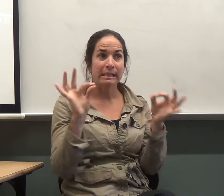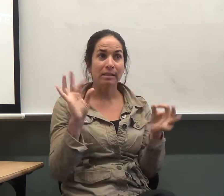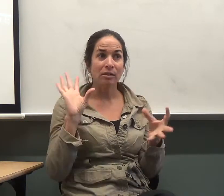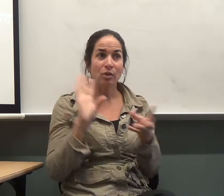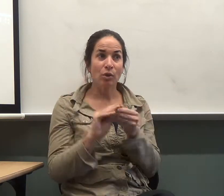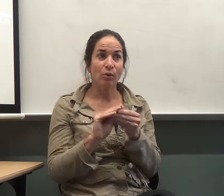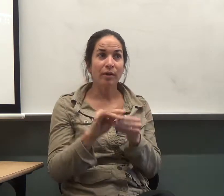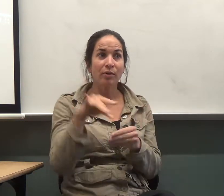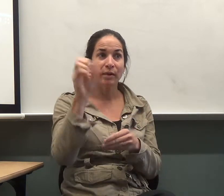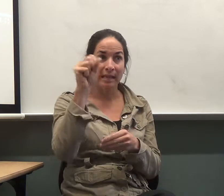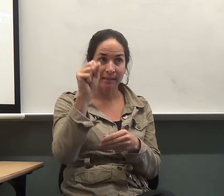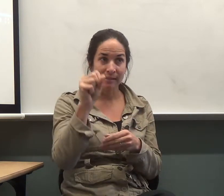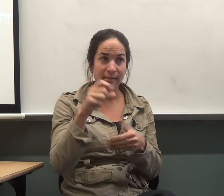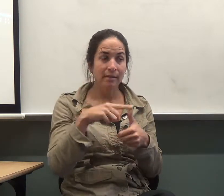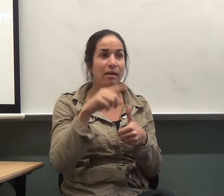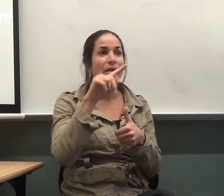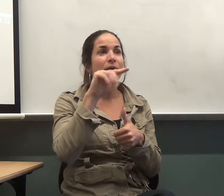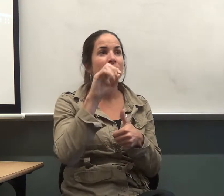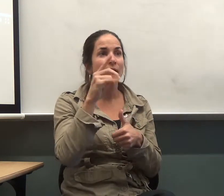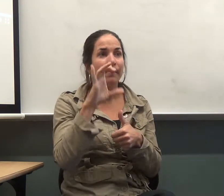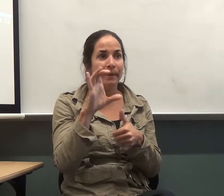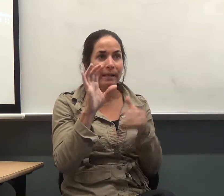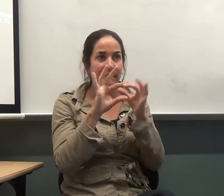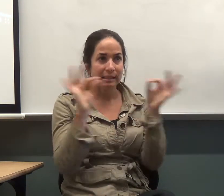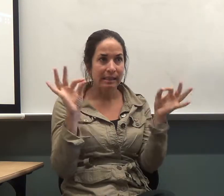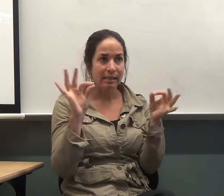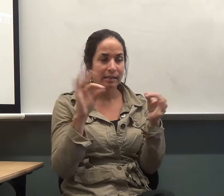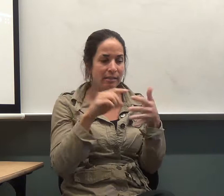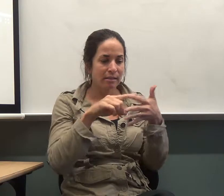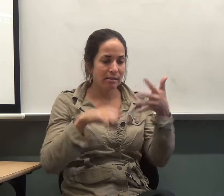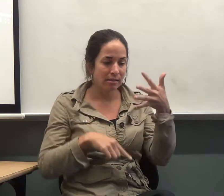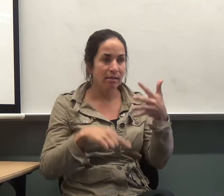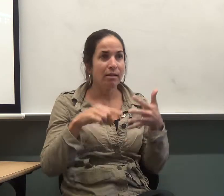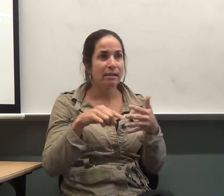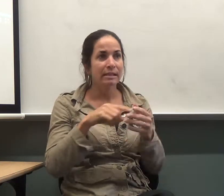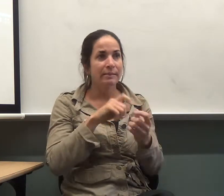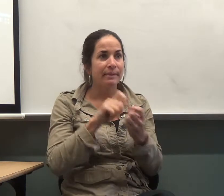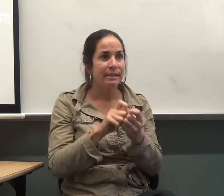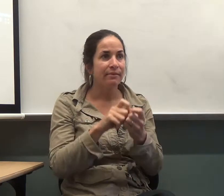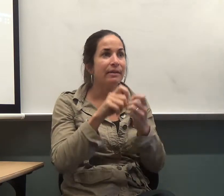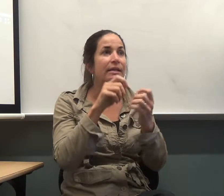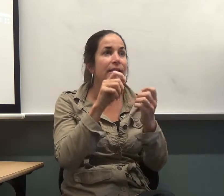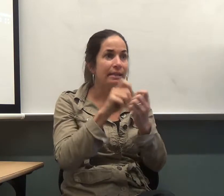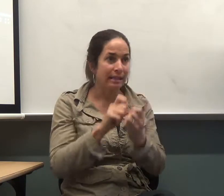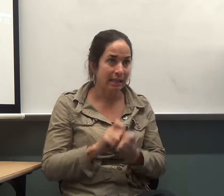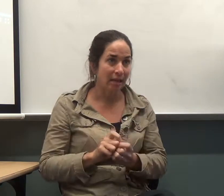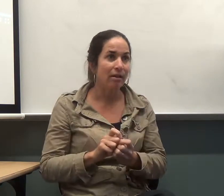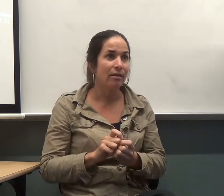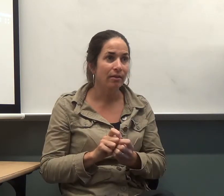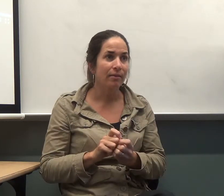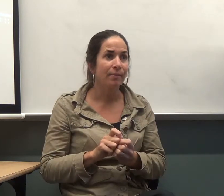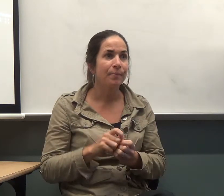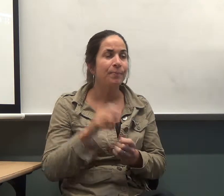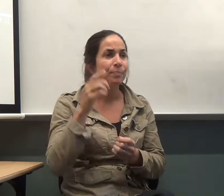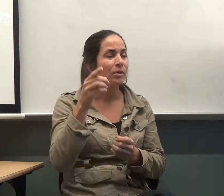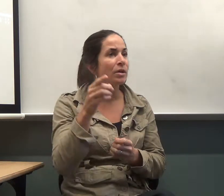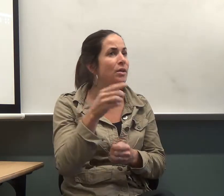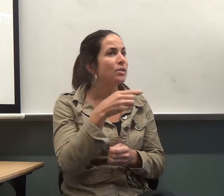you have a topic sentence proved by specific detail. You have a topic sentence proved by... So we just make 5 more sentences based off of